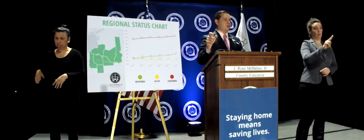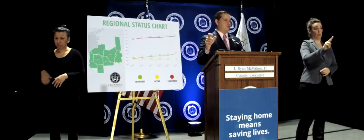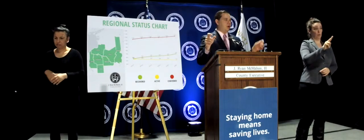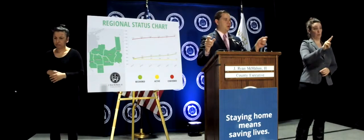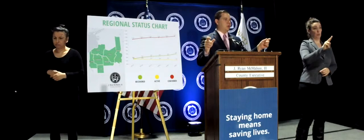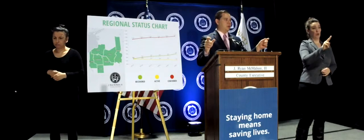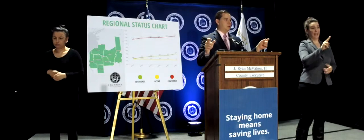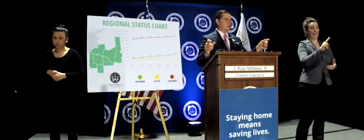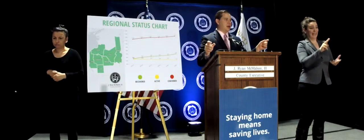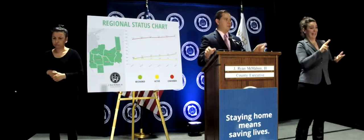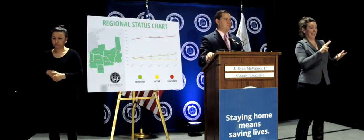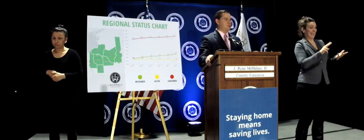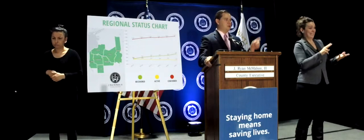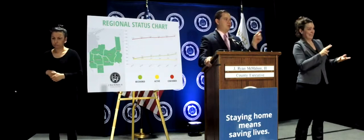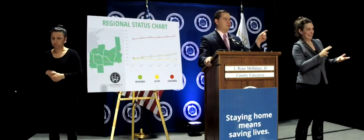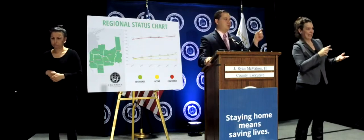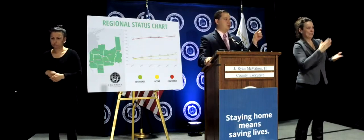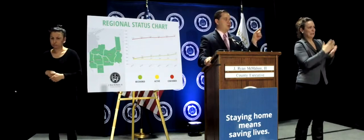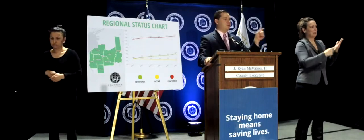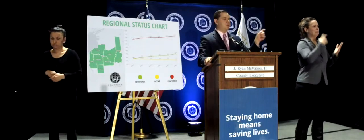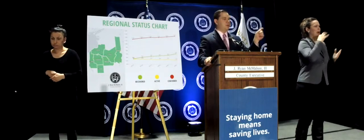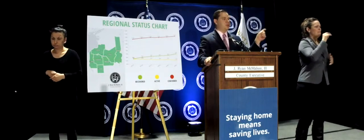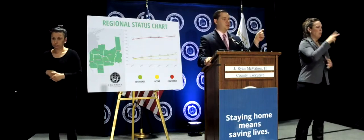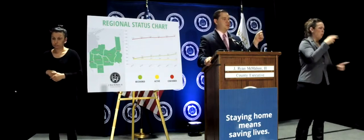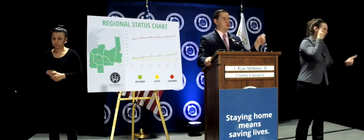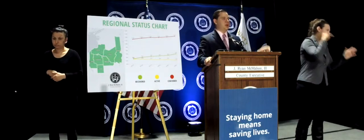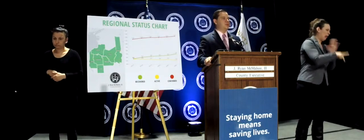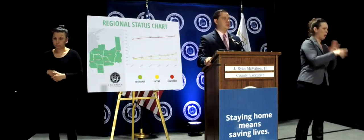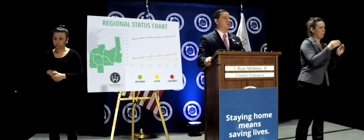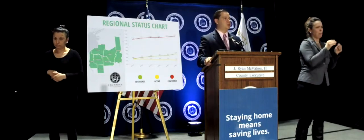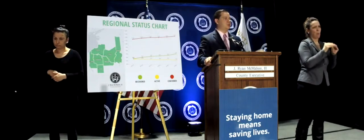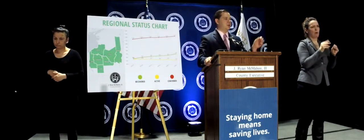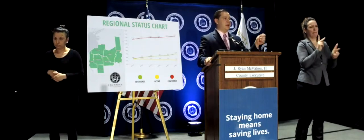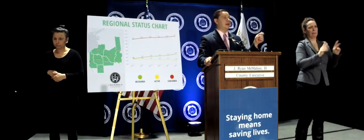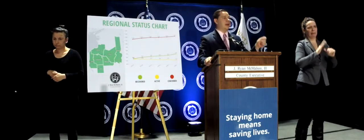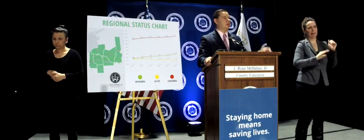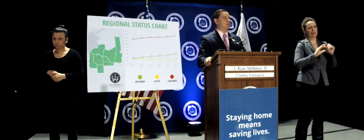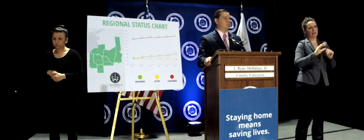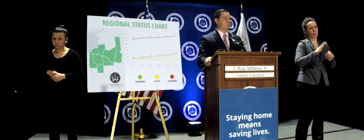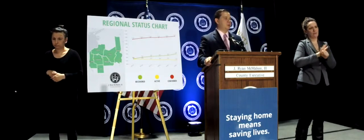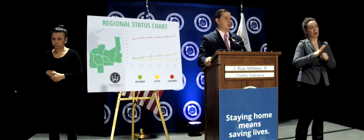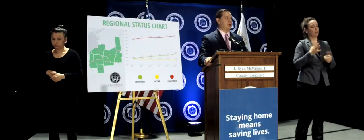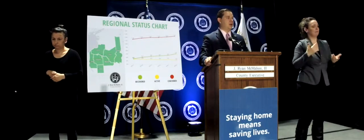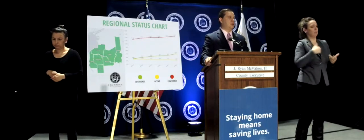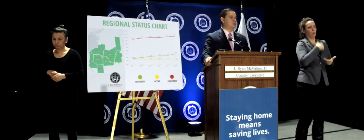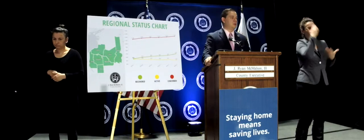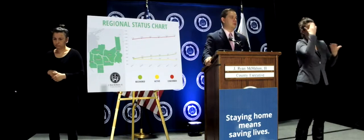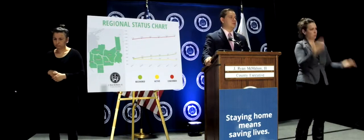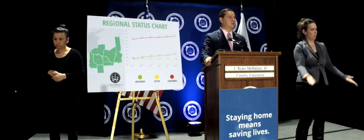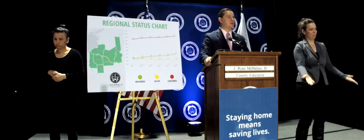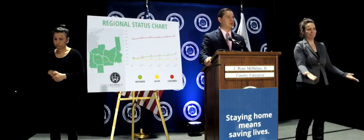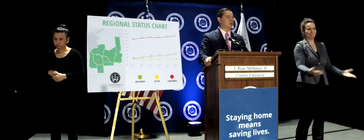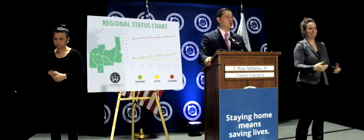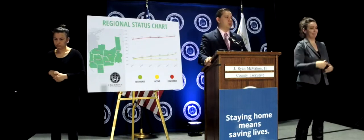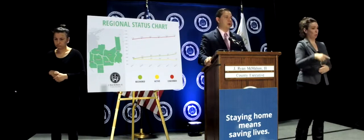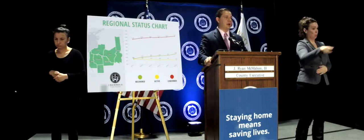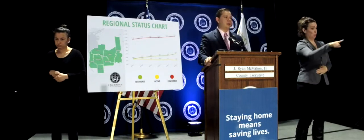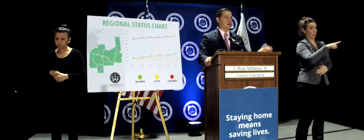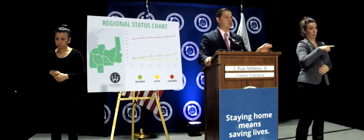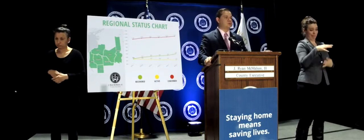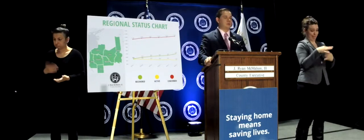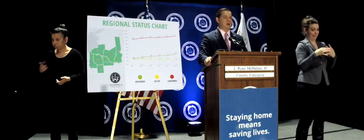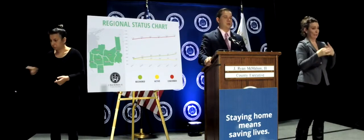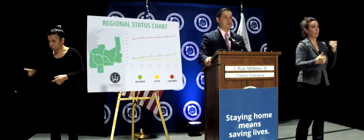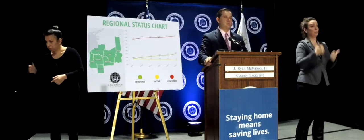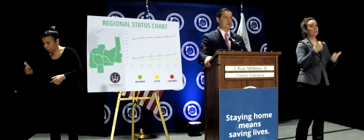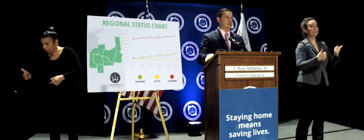if you want to fall into one of those camps, there's enough information to suggest that you can be in that camp. And you can look in the mirror. I